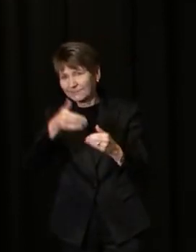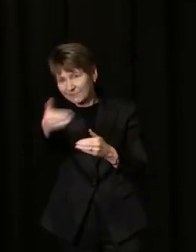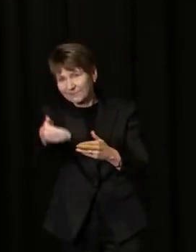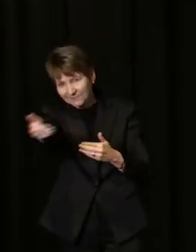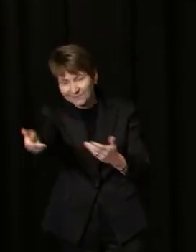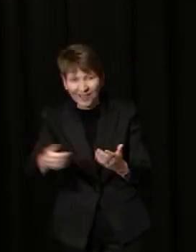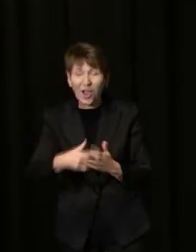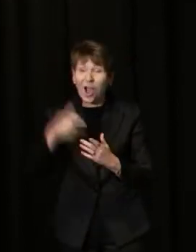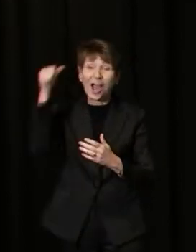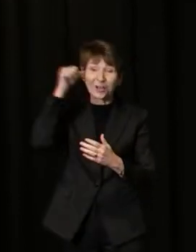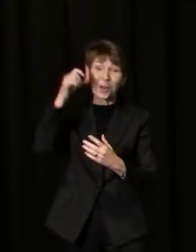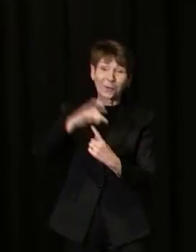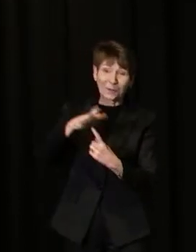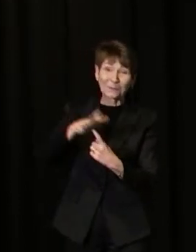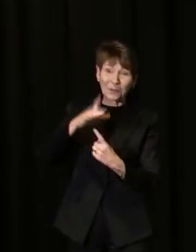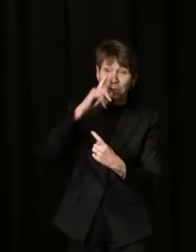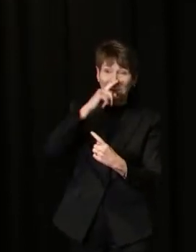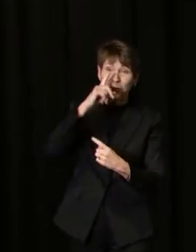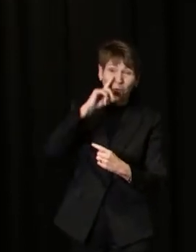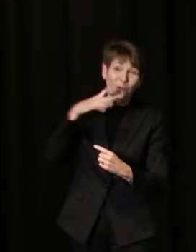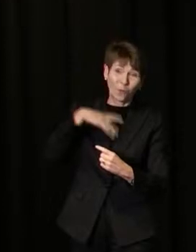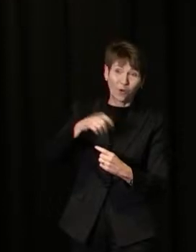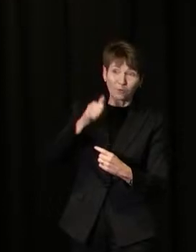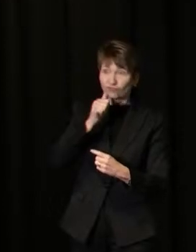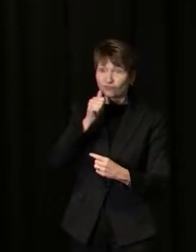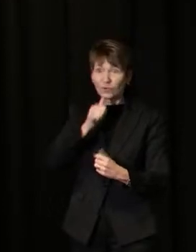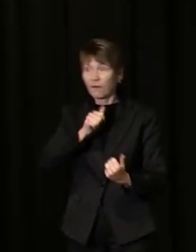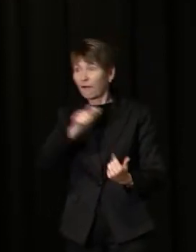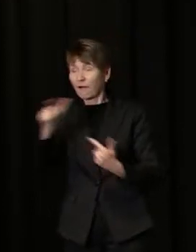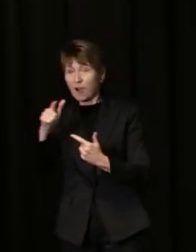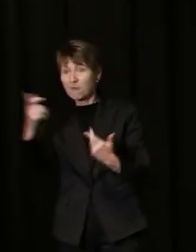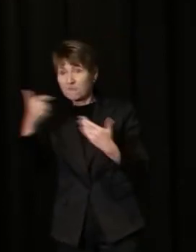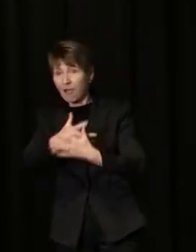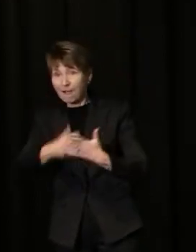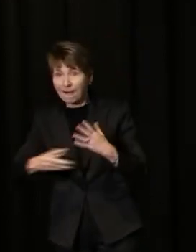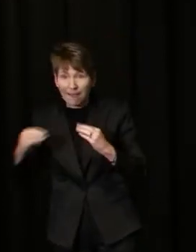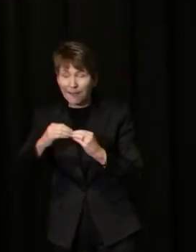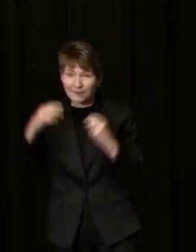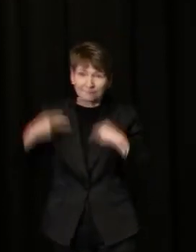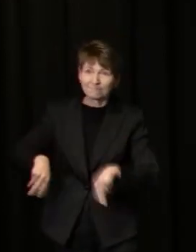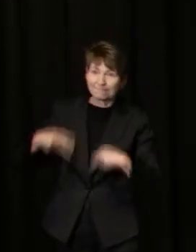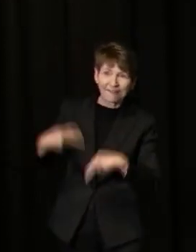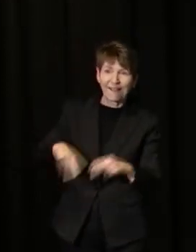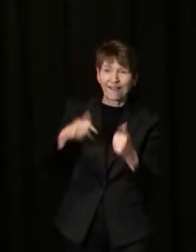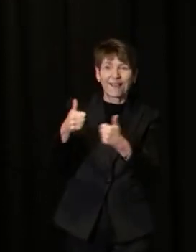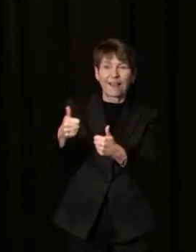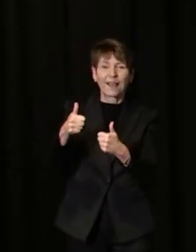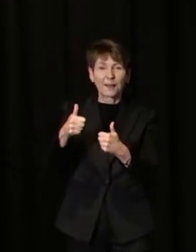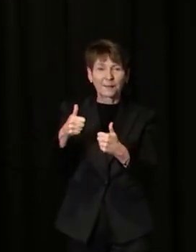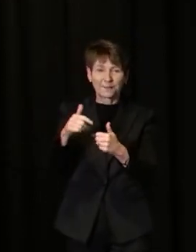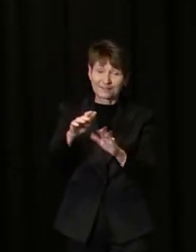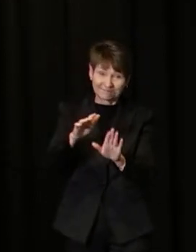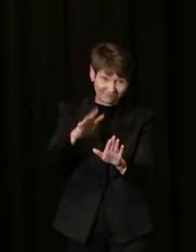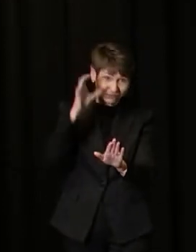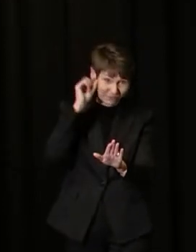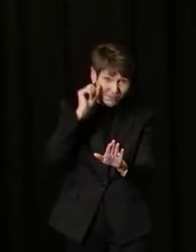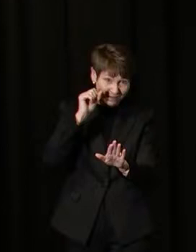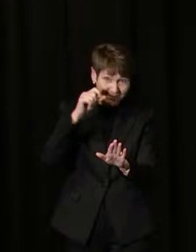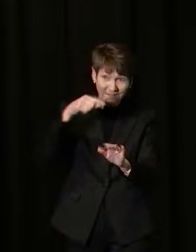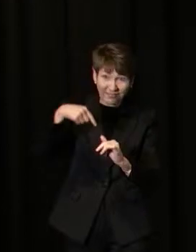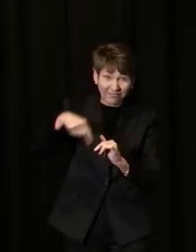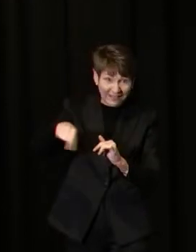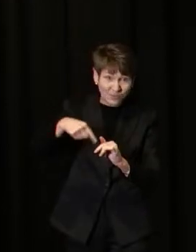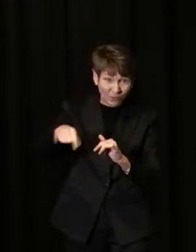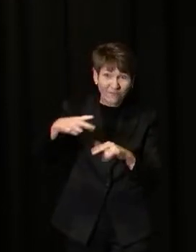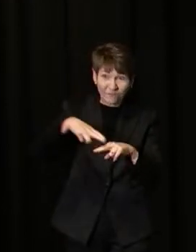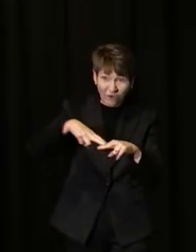them open is important. But there are still some restrictions because 80 is not 90, but it's not 70 either, which means the opening